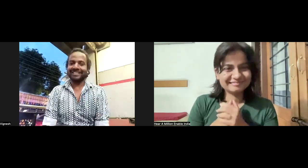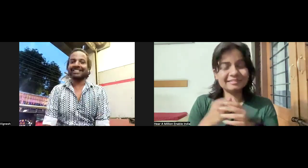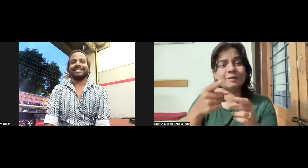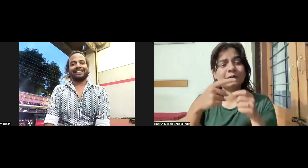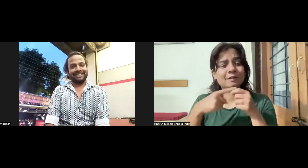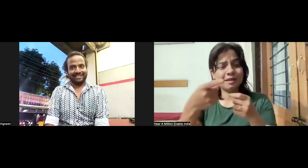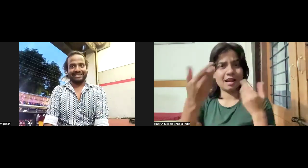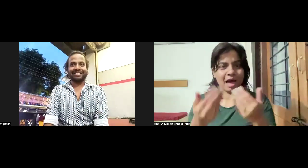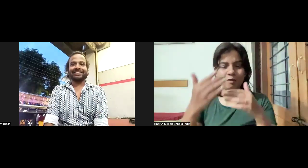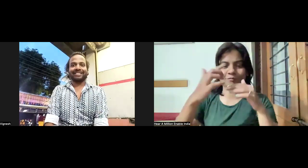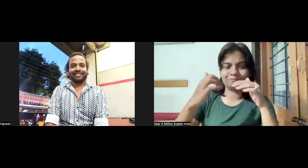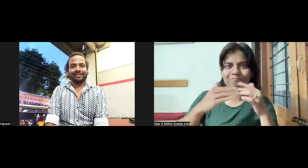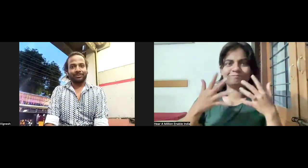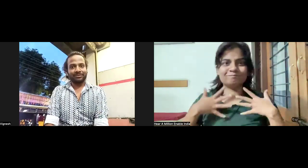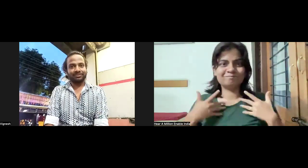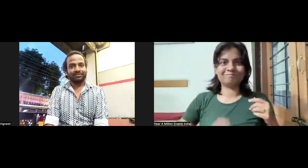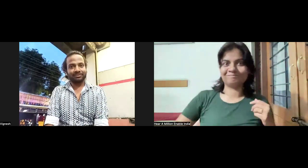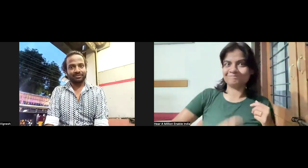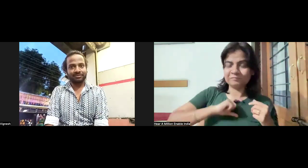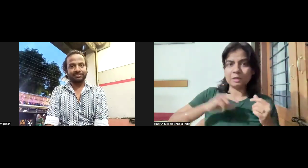need, anything you